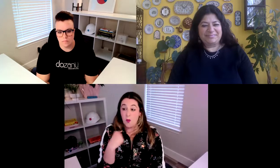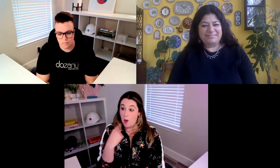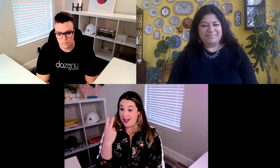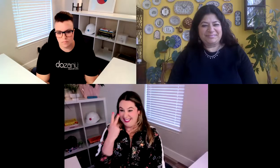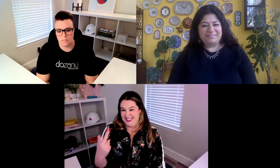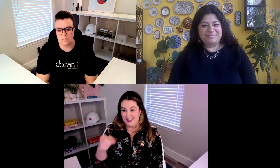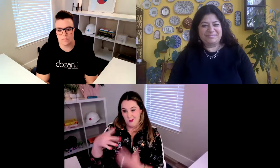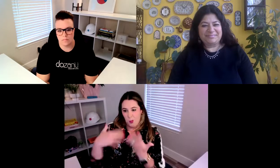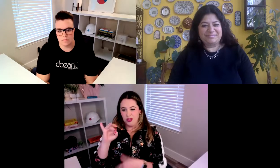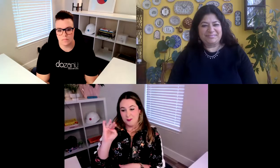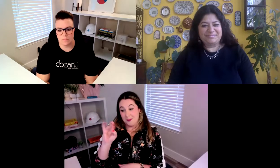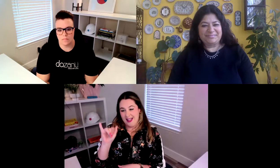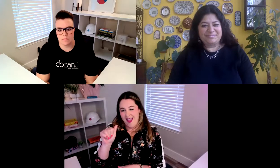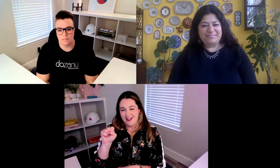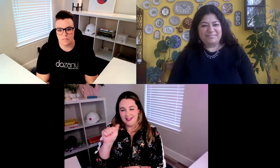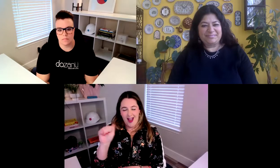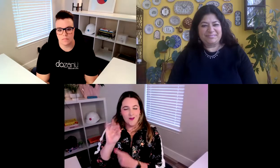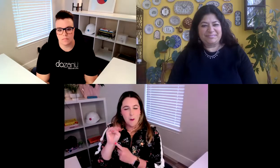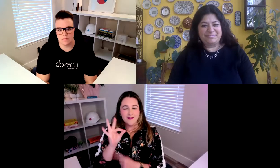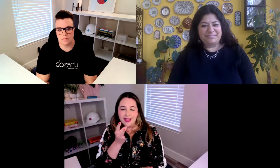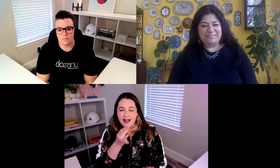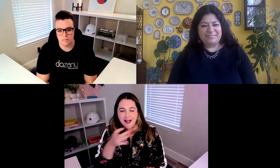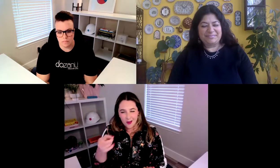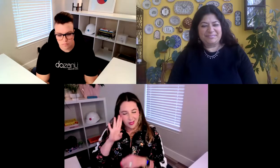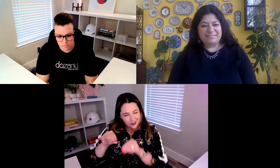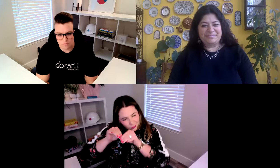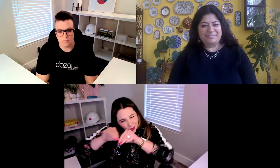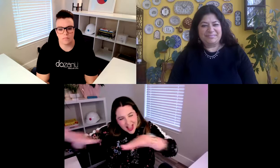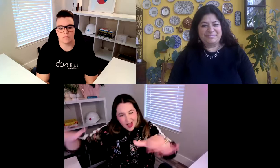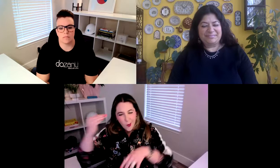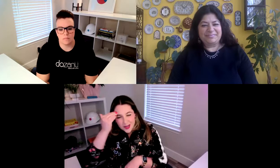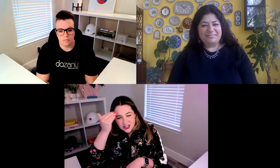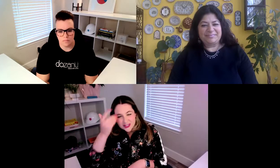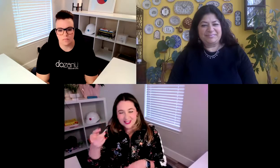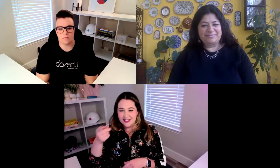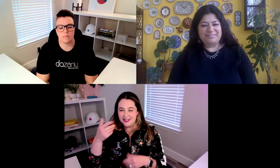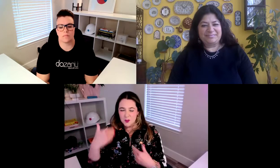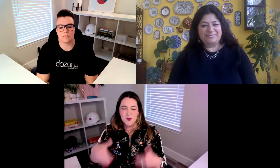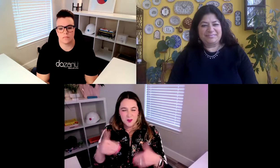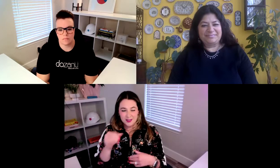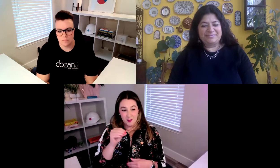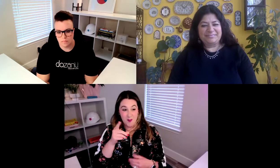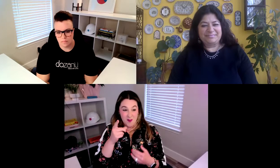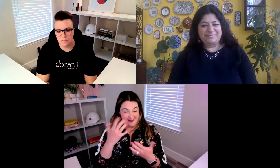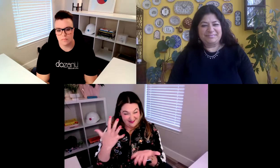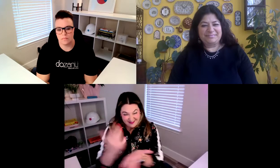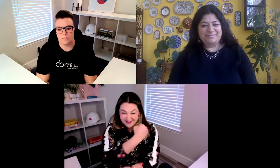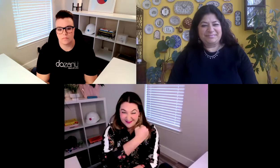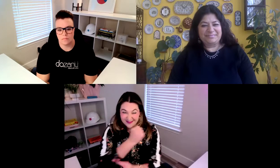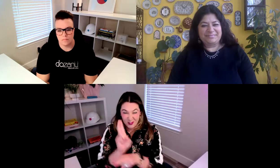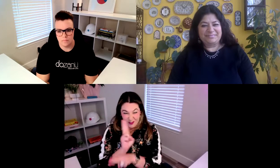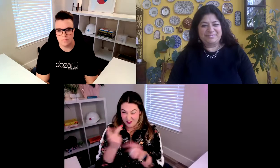form, the reach, the possibilities are endless. So you see that social media is really the light. If you put your light into